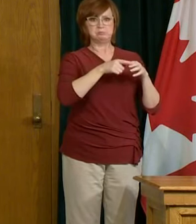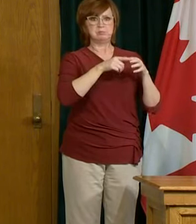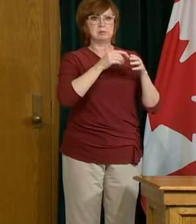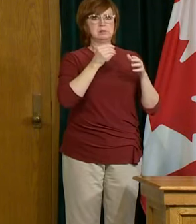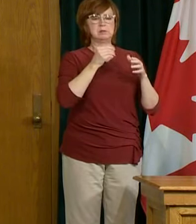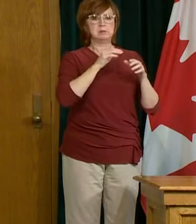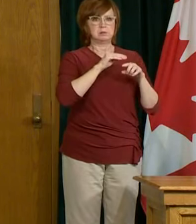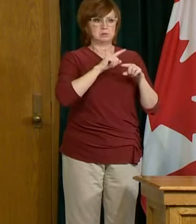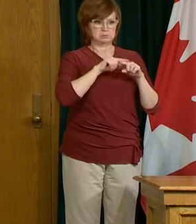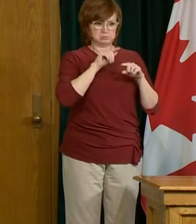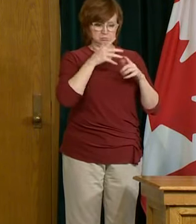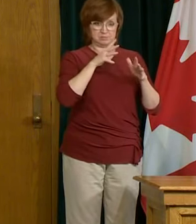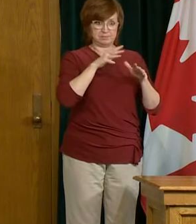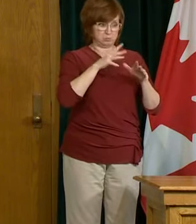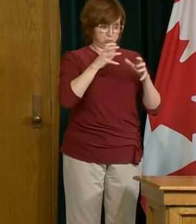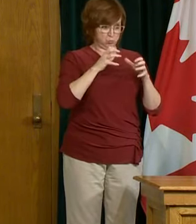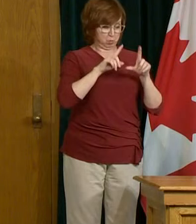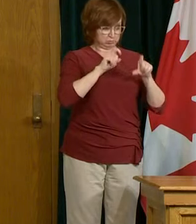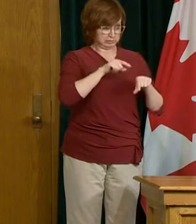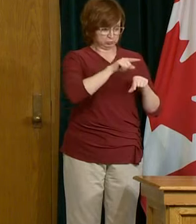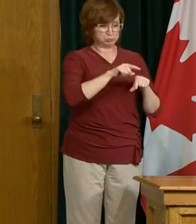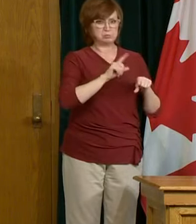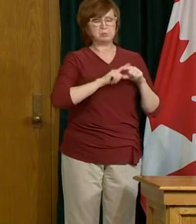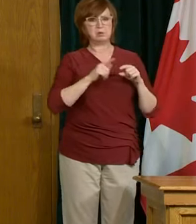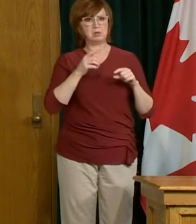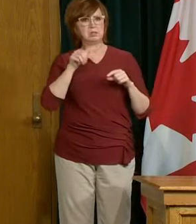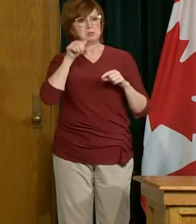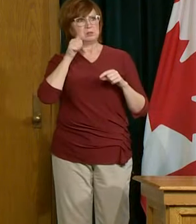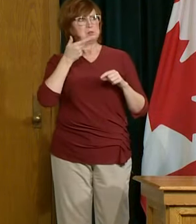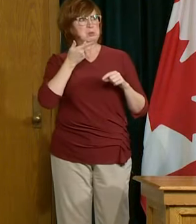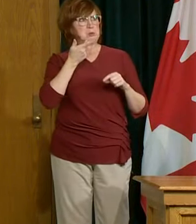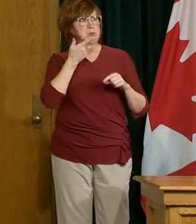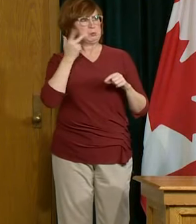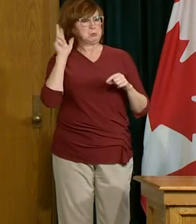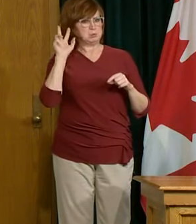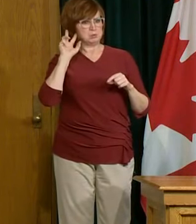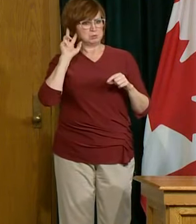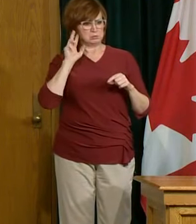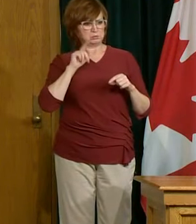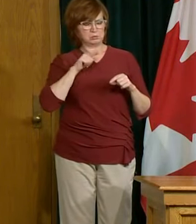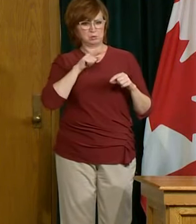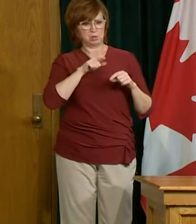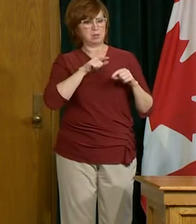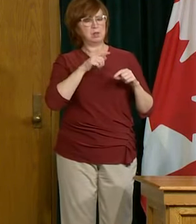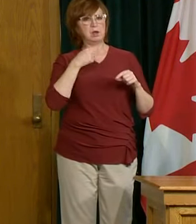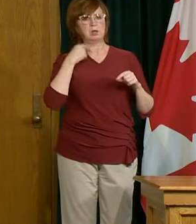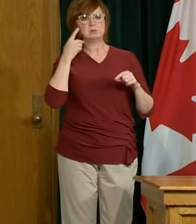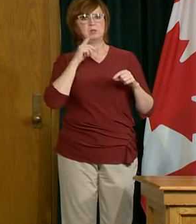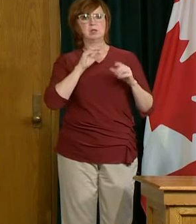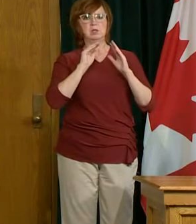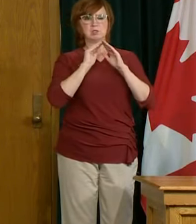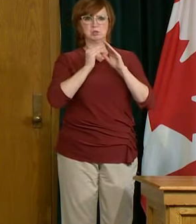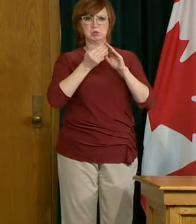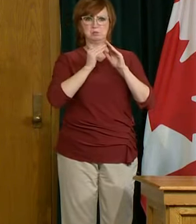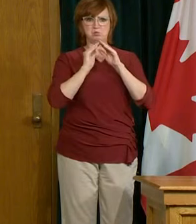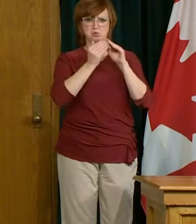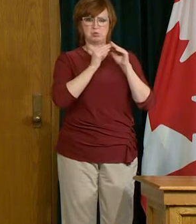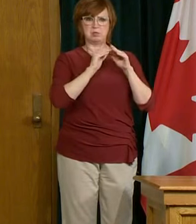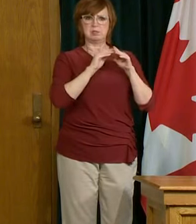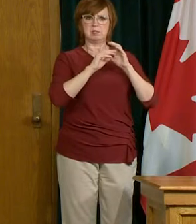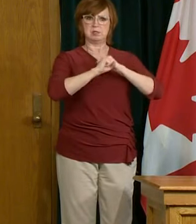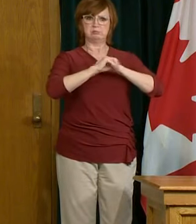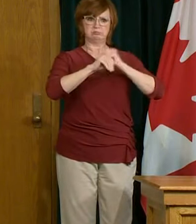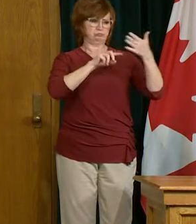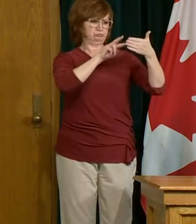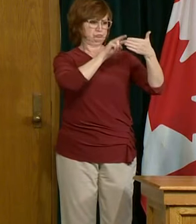authority locally in the north 3 days ago said that testing capacity is limited, that there's a backlog in contacting people with